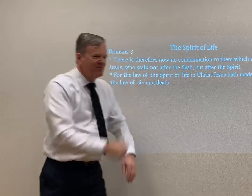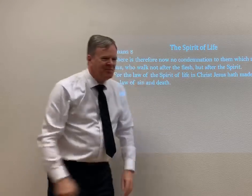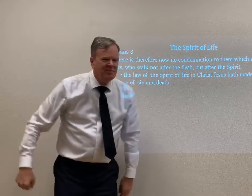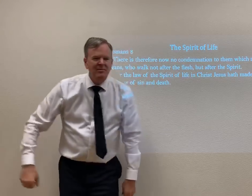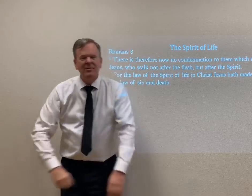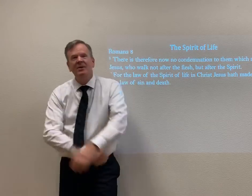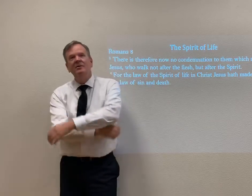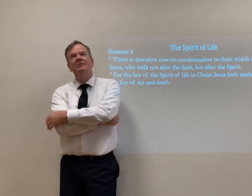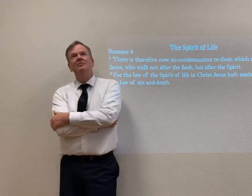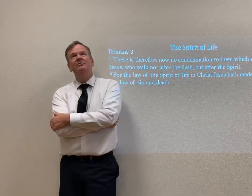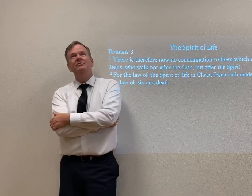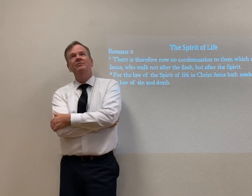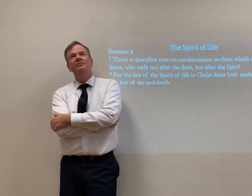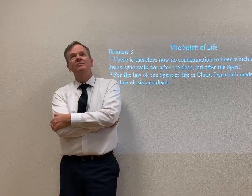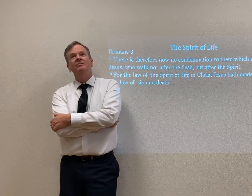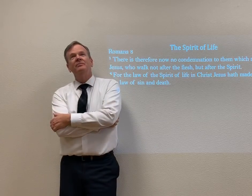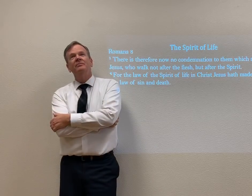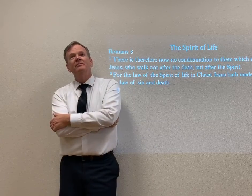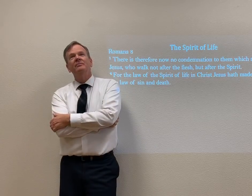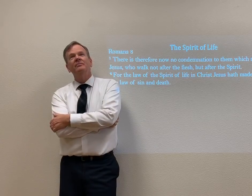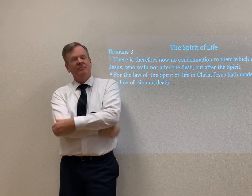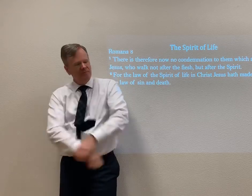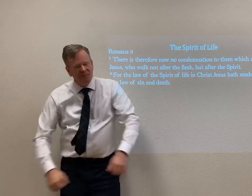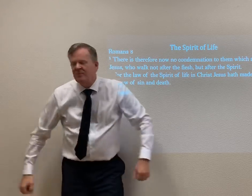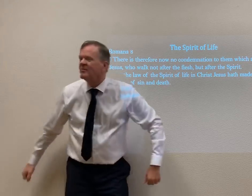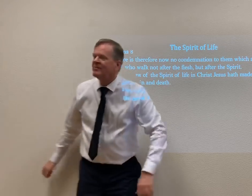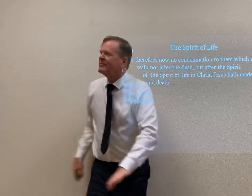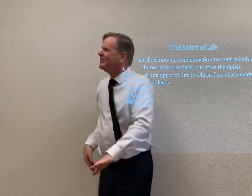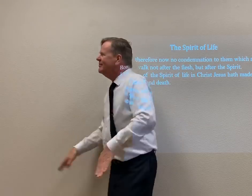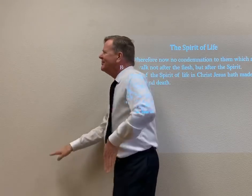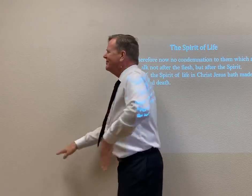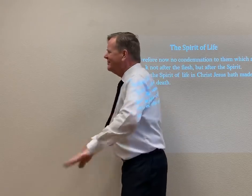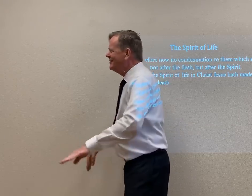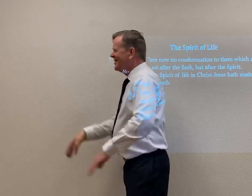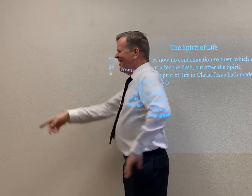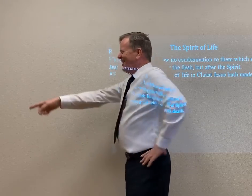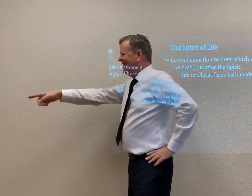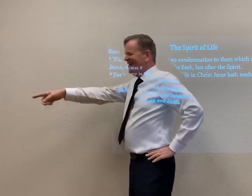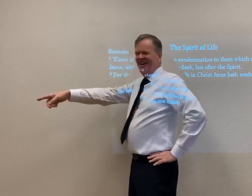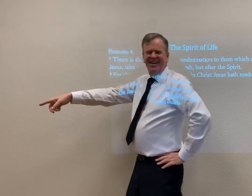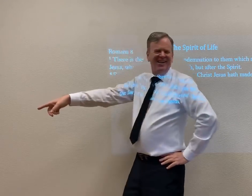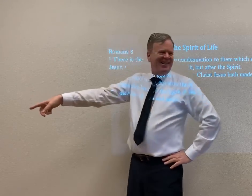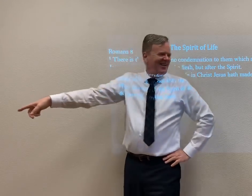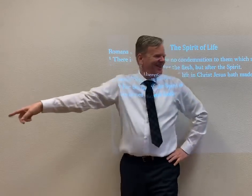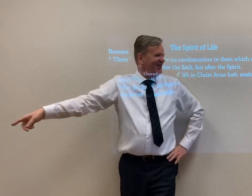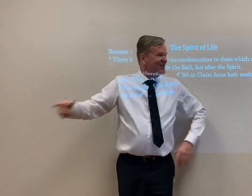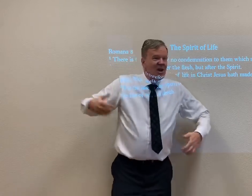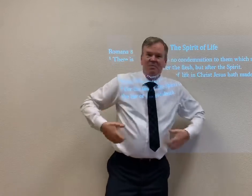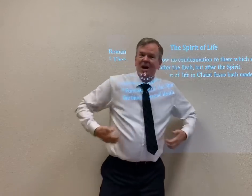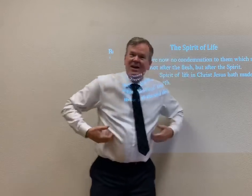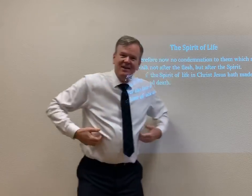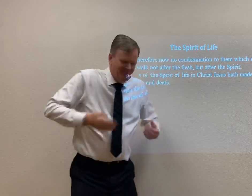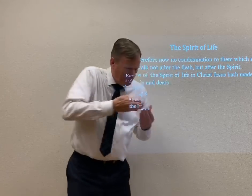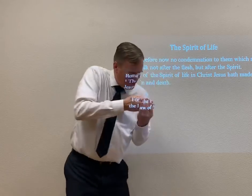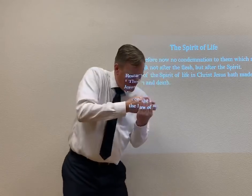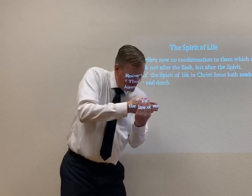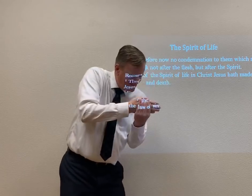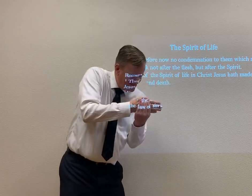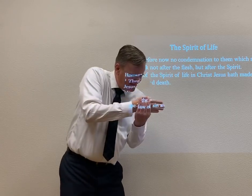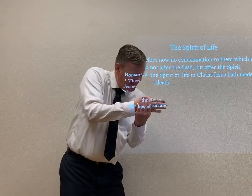and just head on your way. Wait for a while. And when you decide to come back, what you'll see is that monkey is stuck. Because